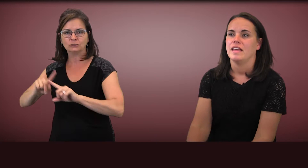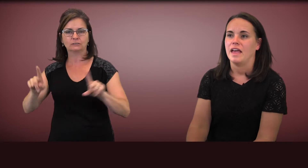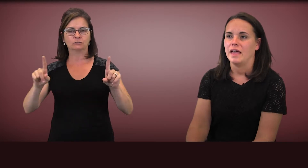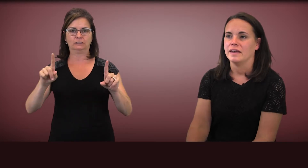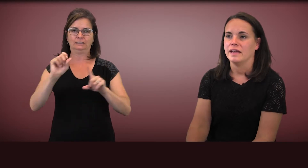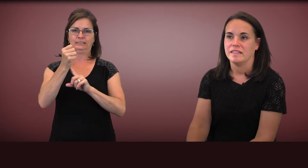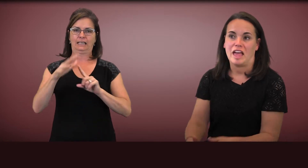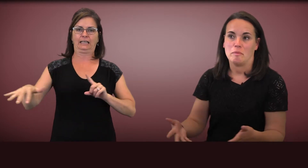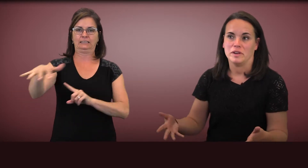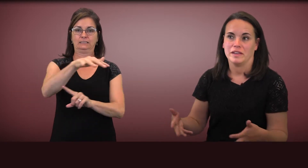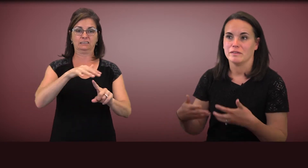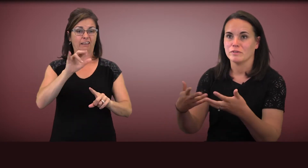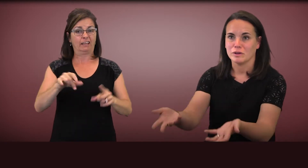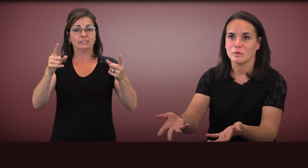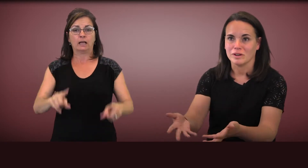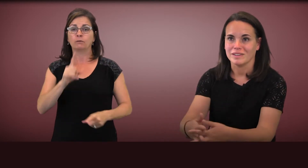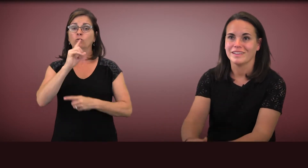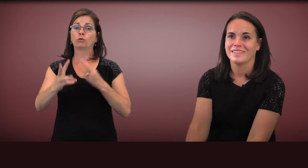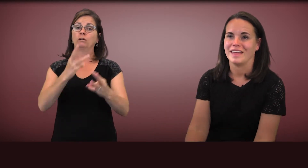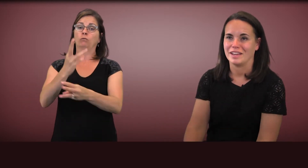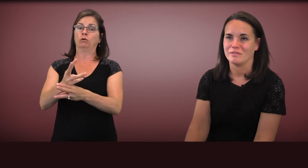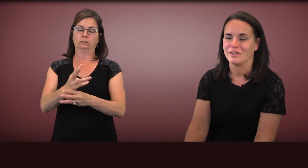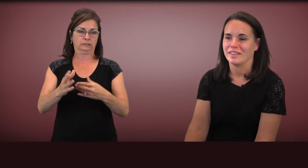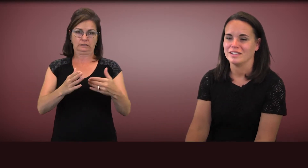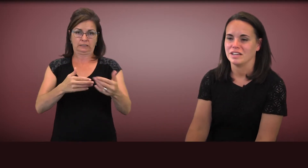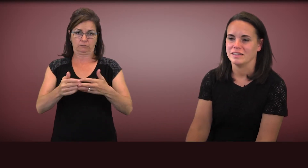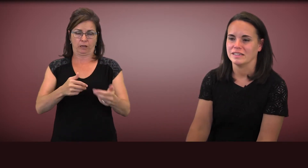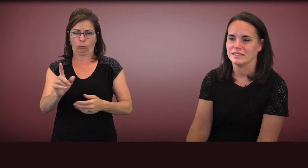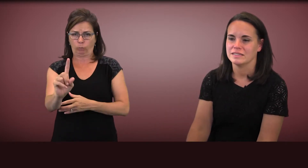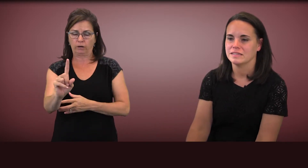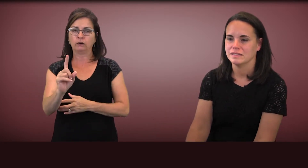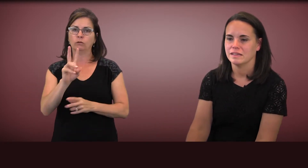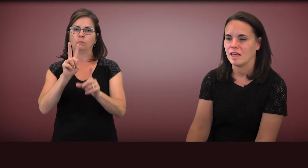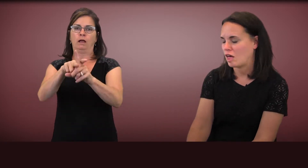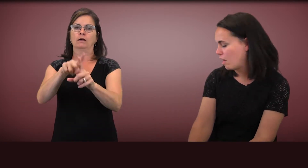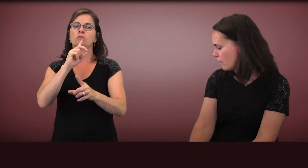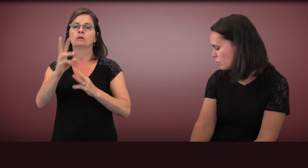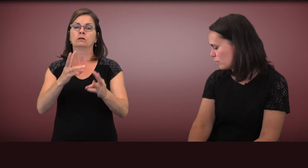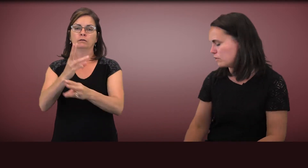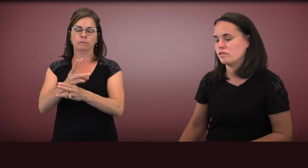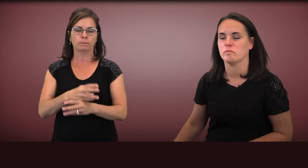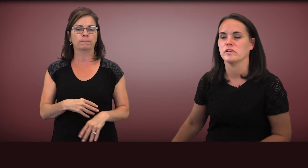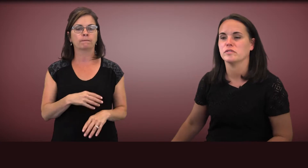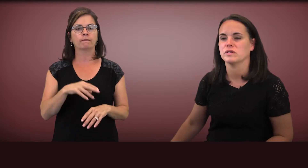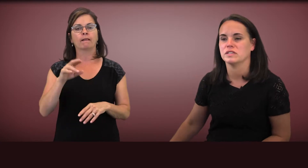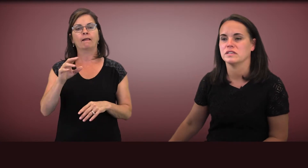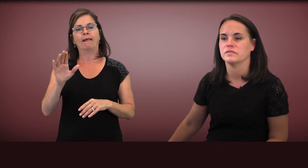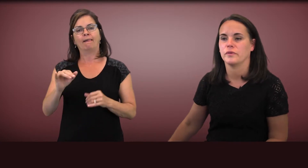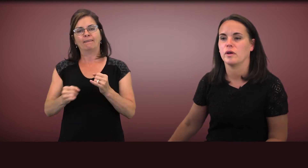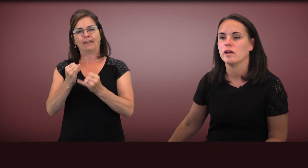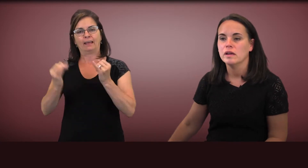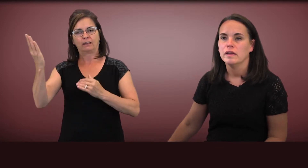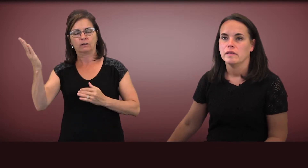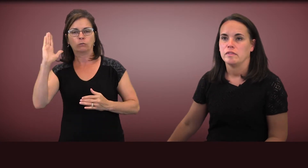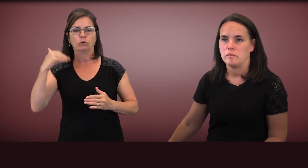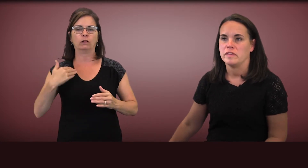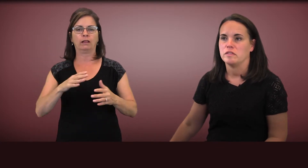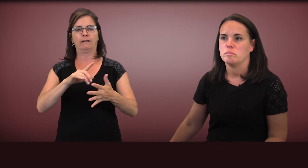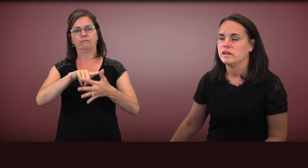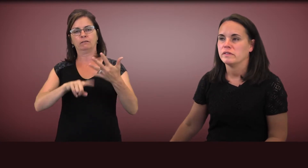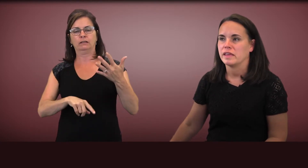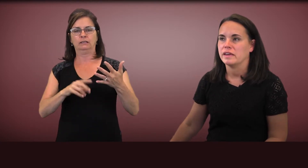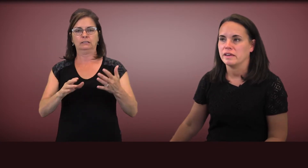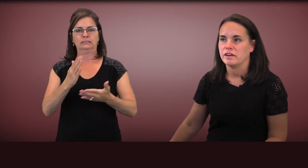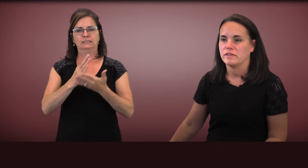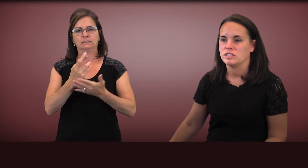settings, and it's happening in the real world setting of where that child is. I'll also include some resources for some of